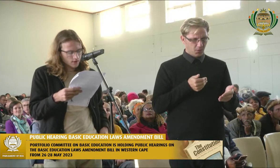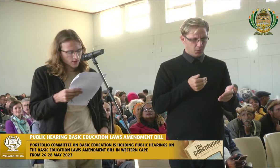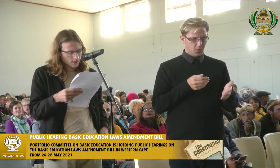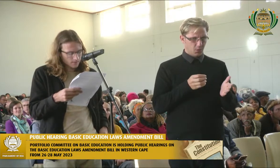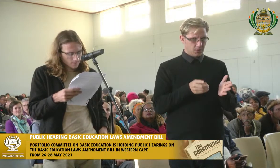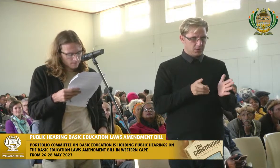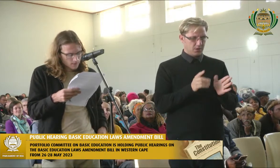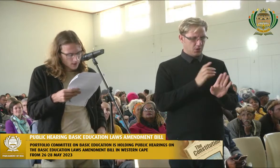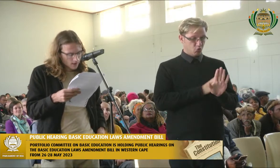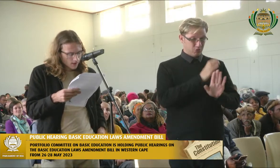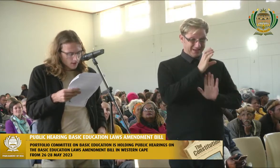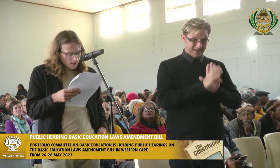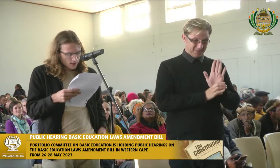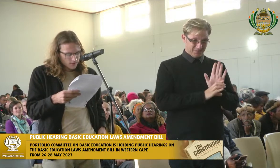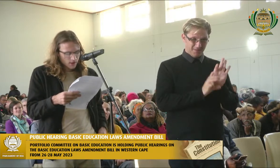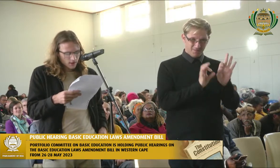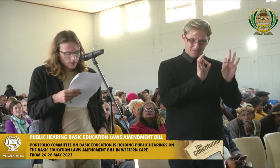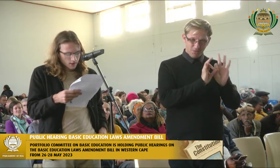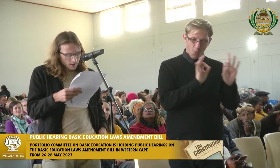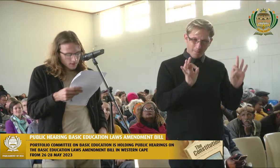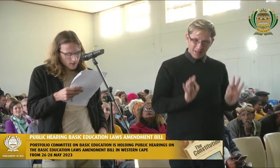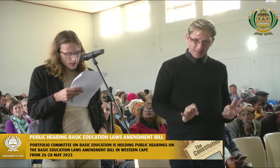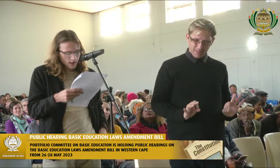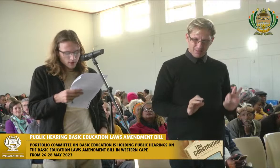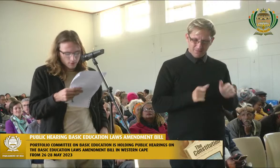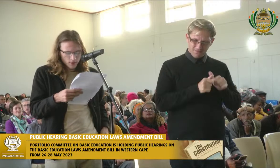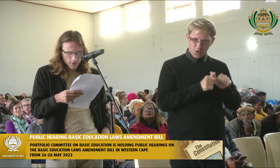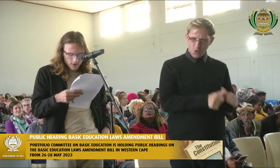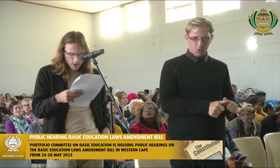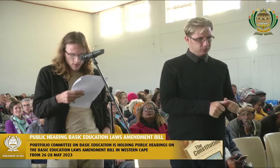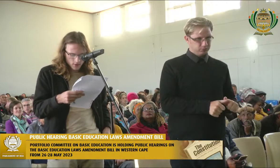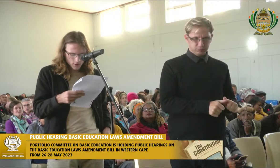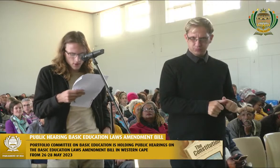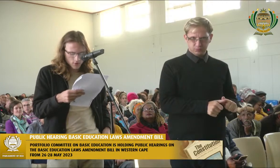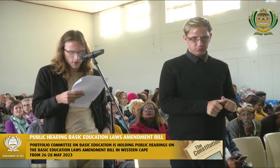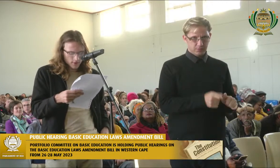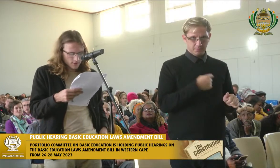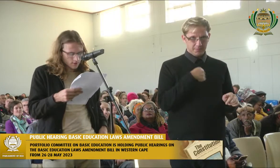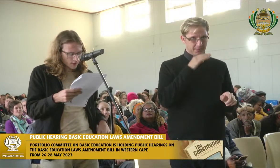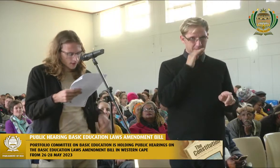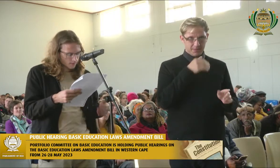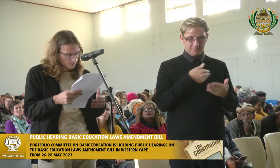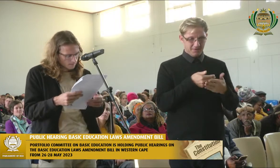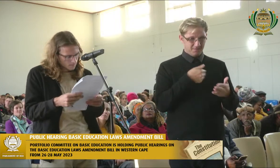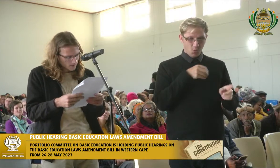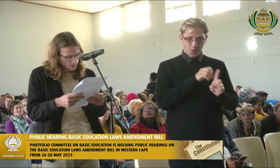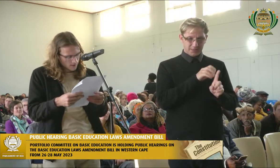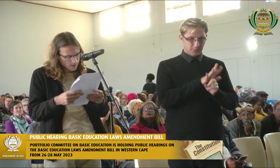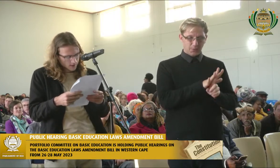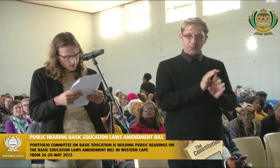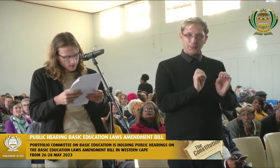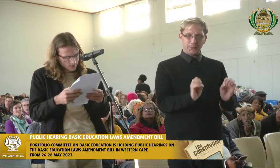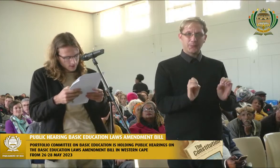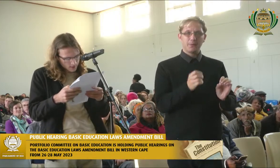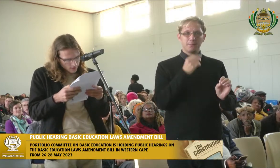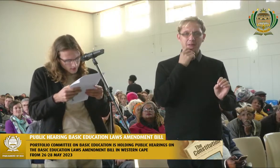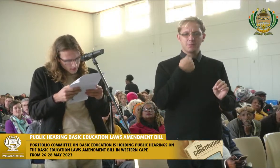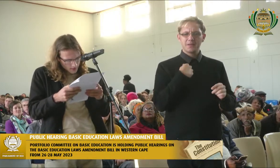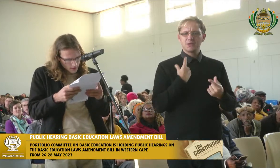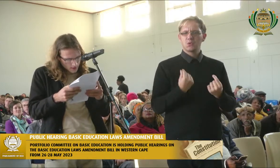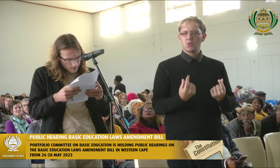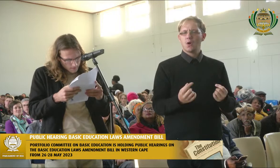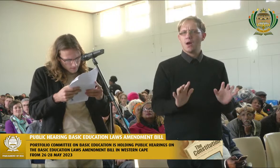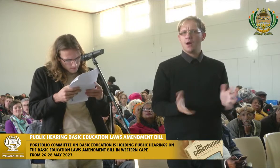previously set curriculum. Let me reiterate, I had no previous exposure to a fixed curriculum. This I did,